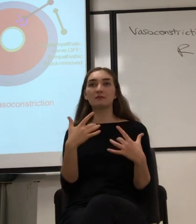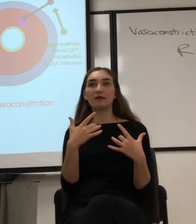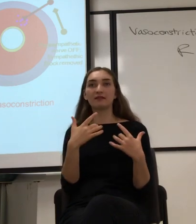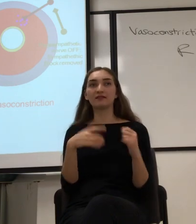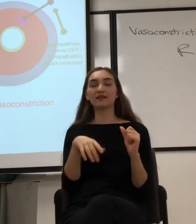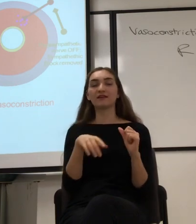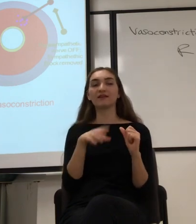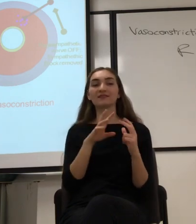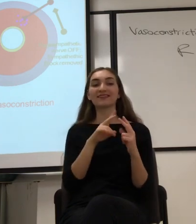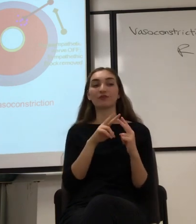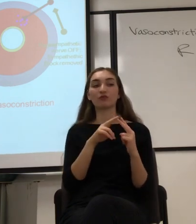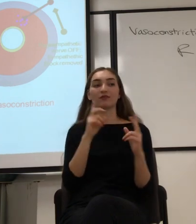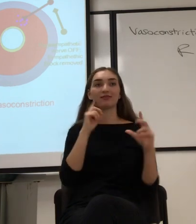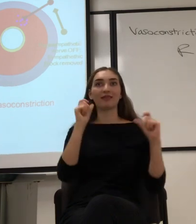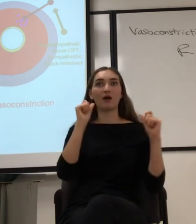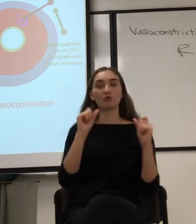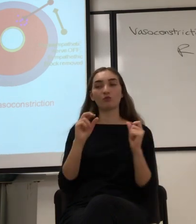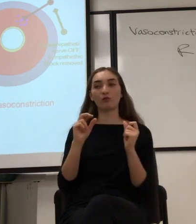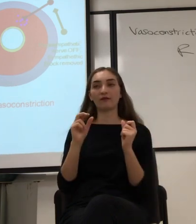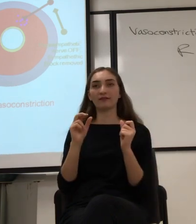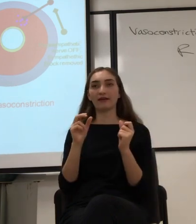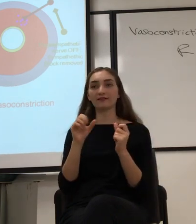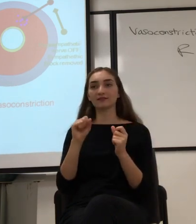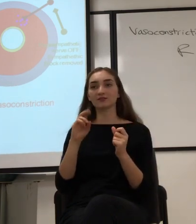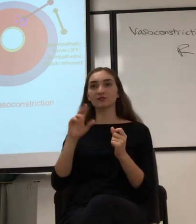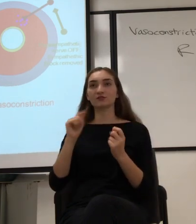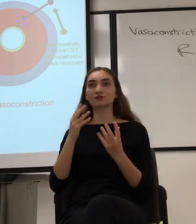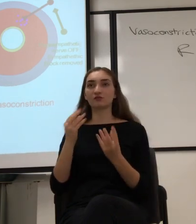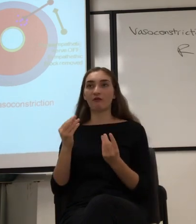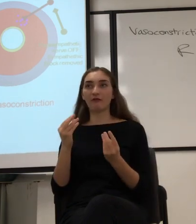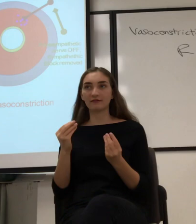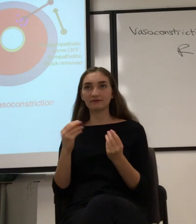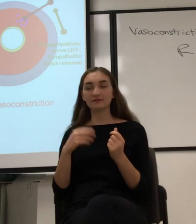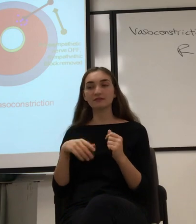volume, because this is on and you're always blocking the sympathetic.